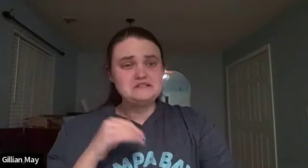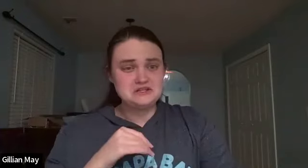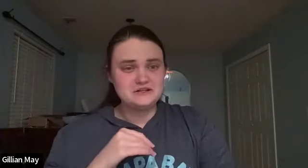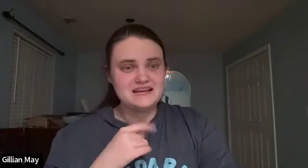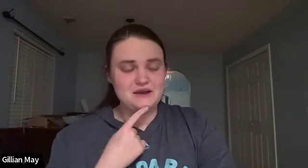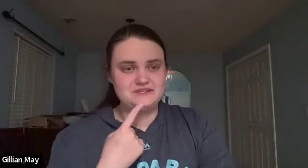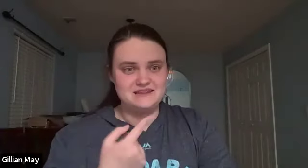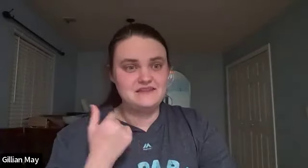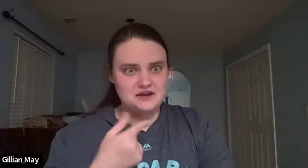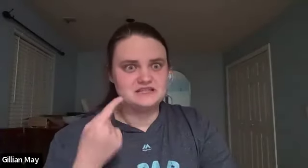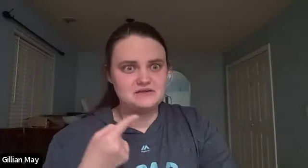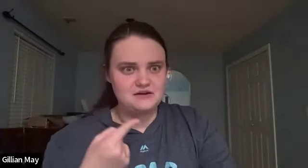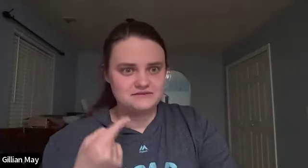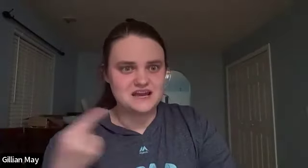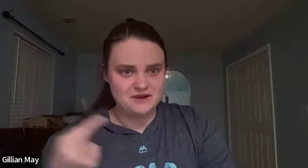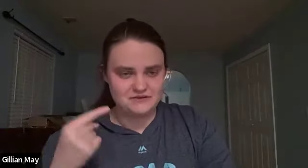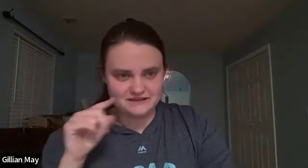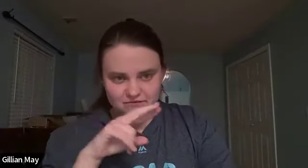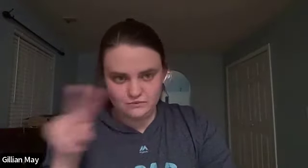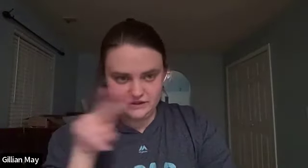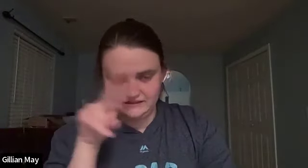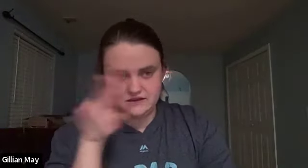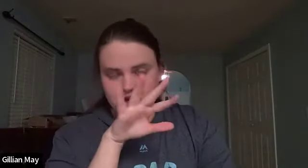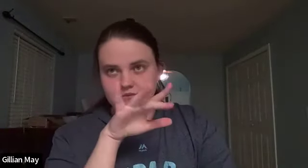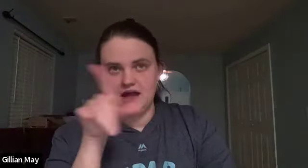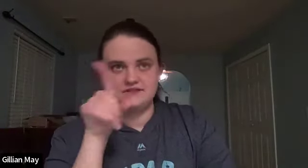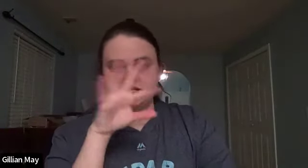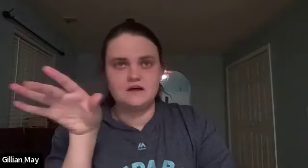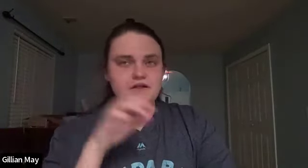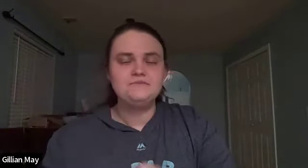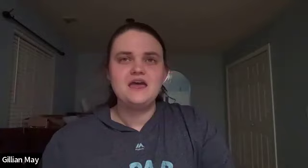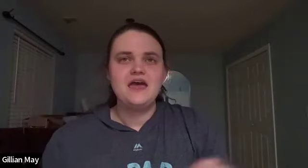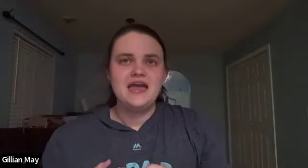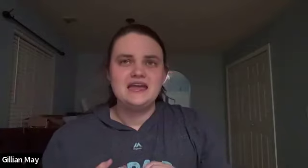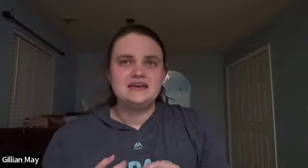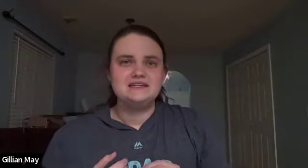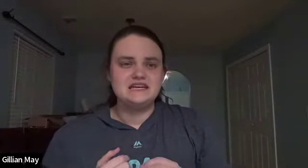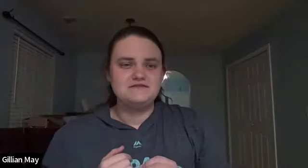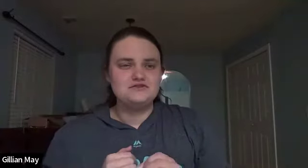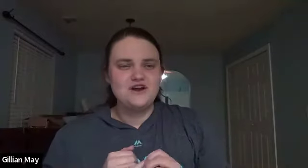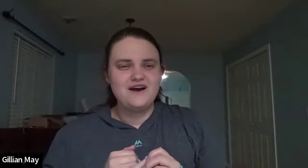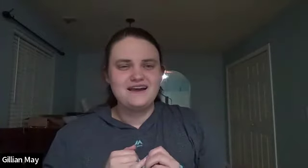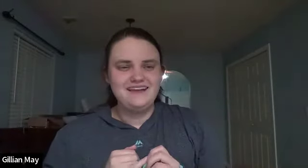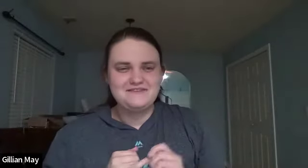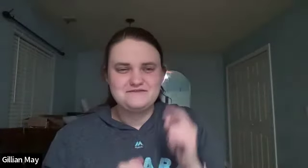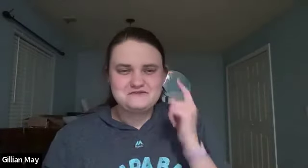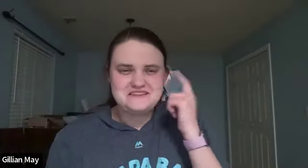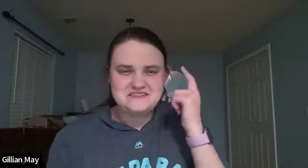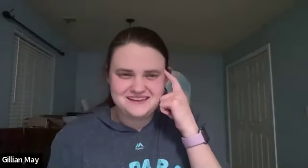was learning it, I would say the letters out loud every time I would have someone spell them. And if you're not like fully